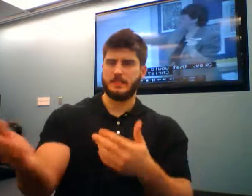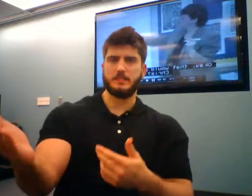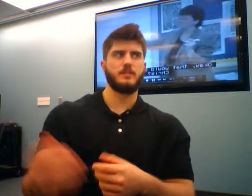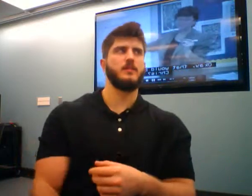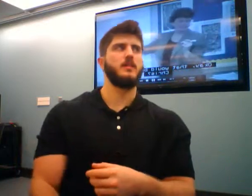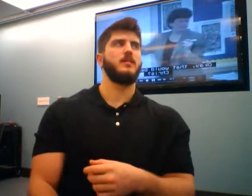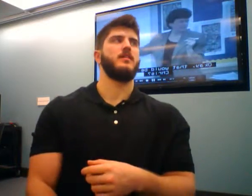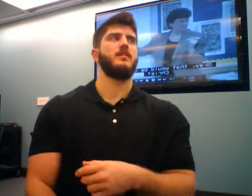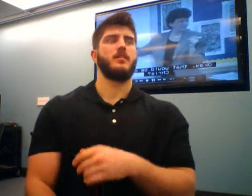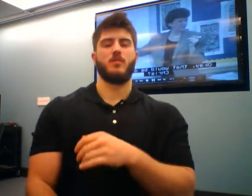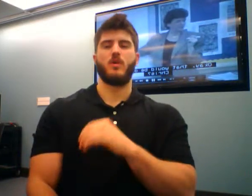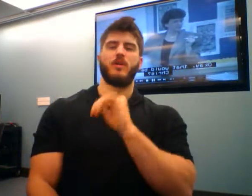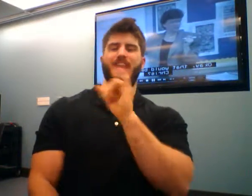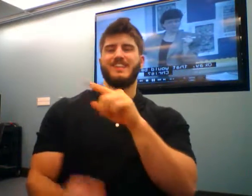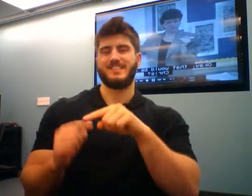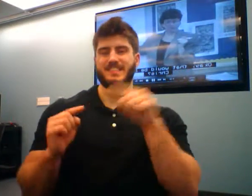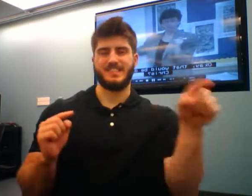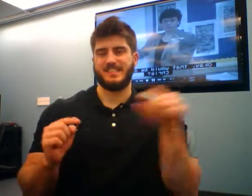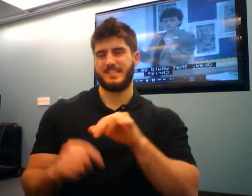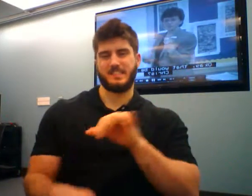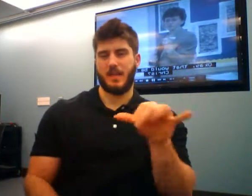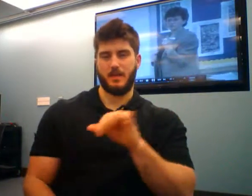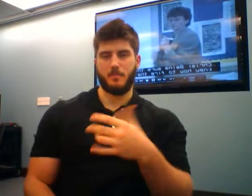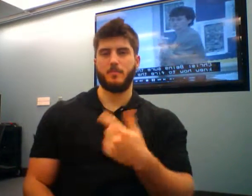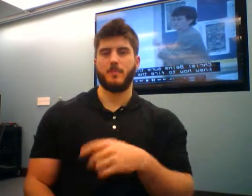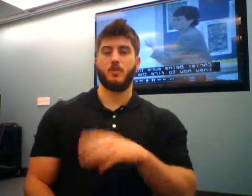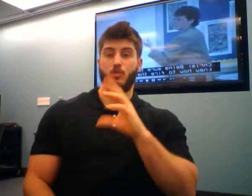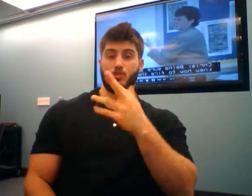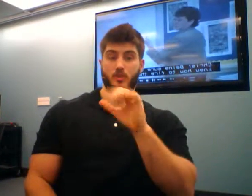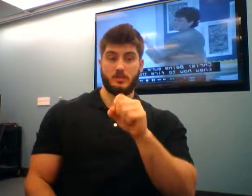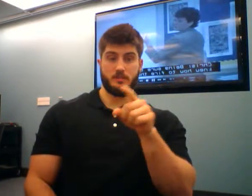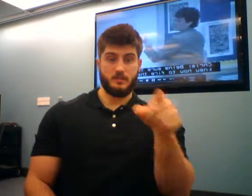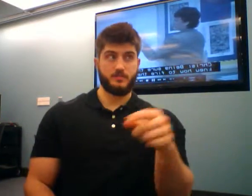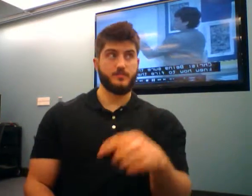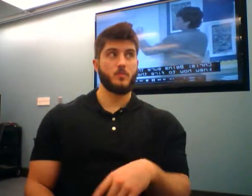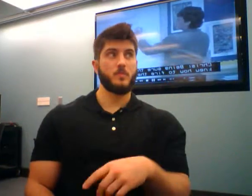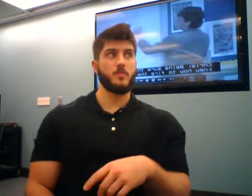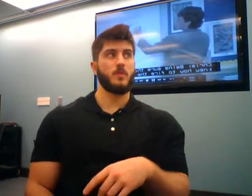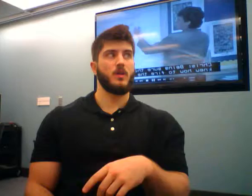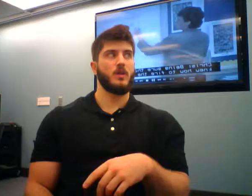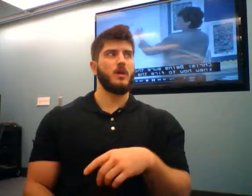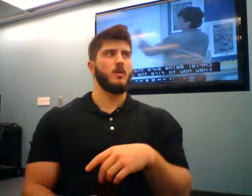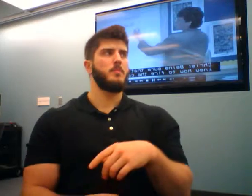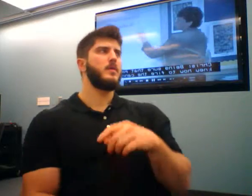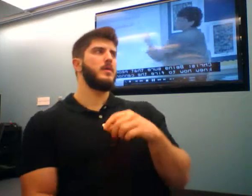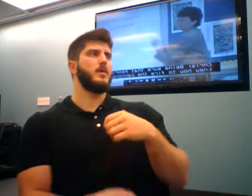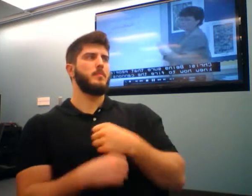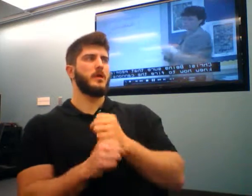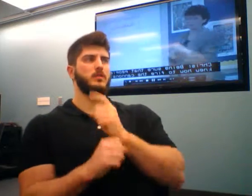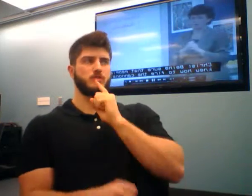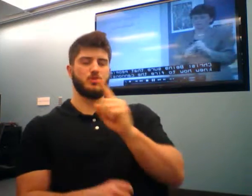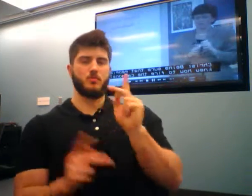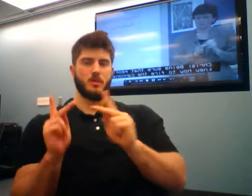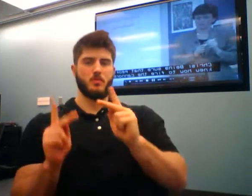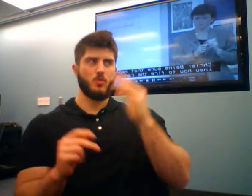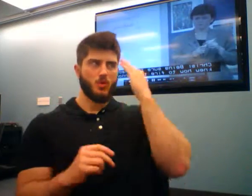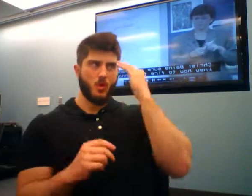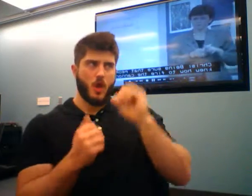Okay, that would be distance. Chris? Being sure that people know how